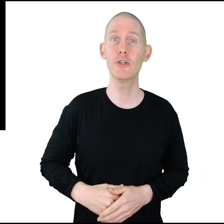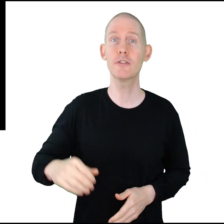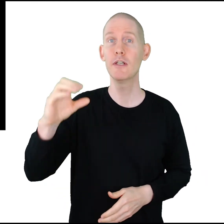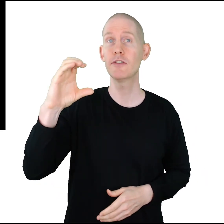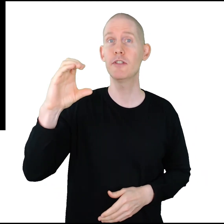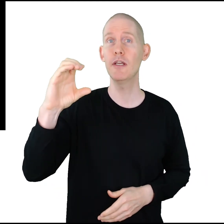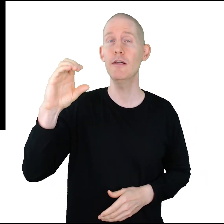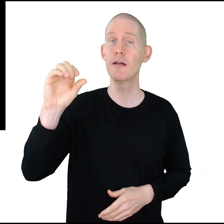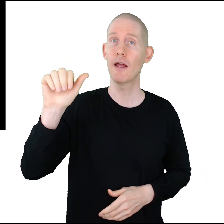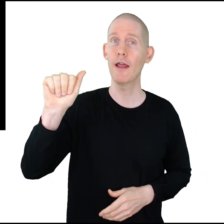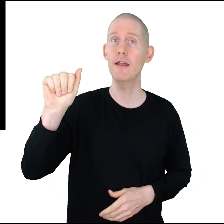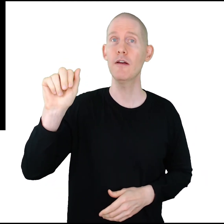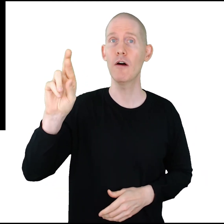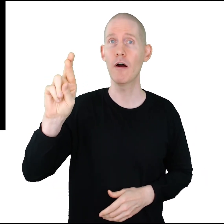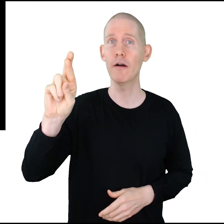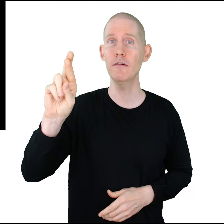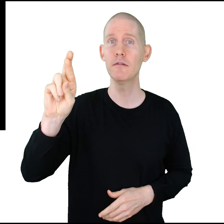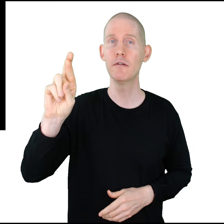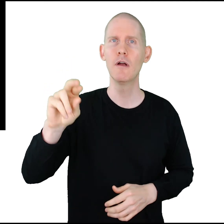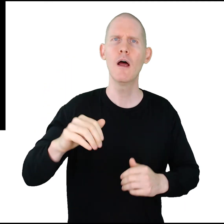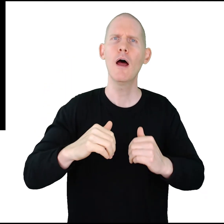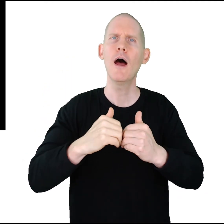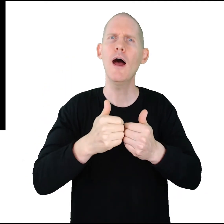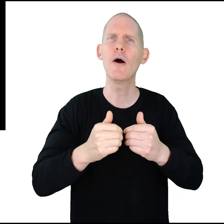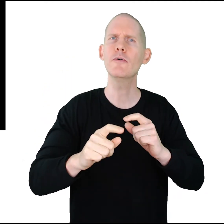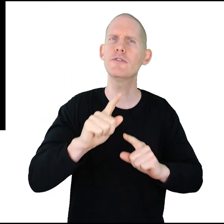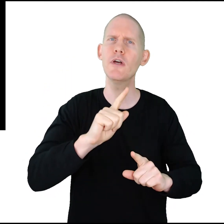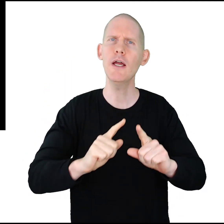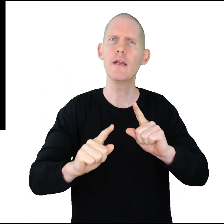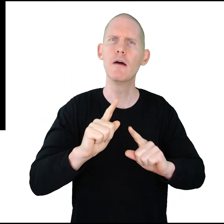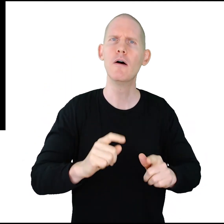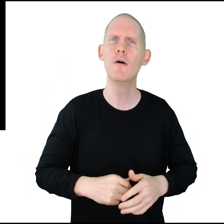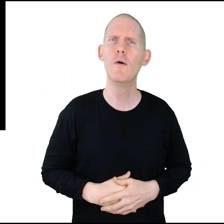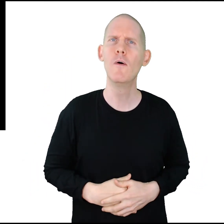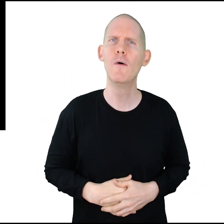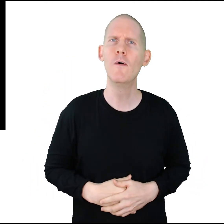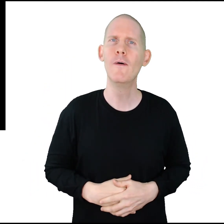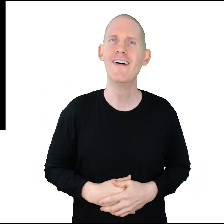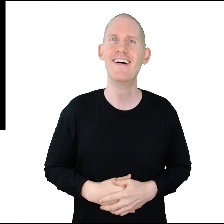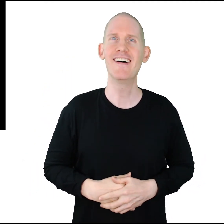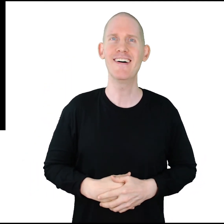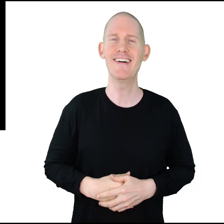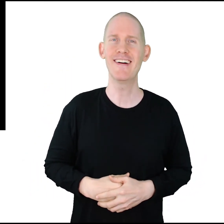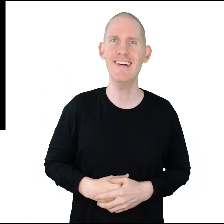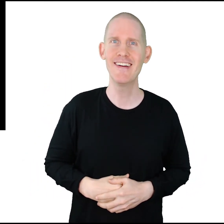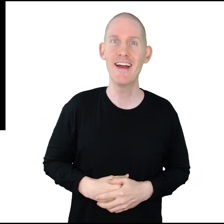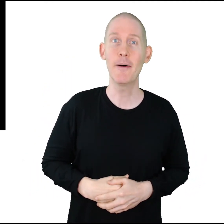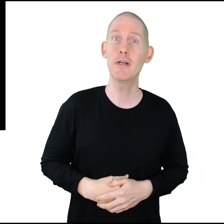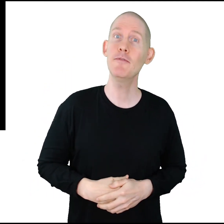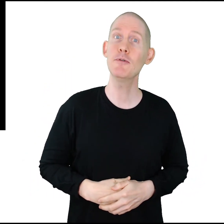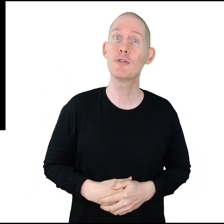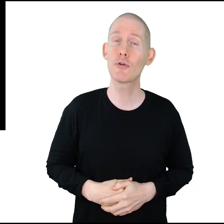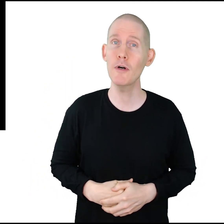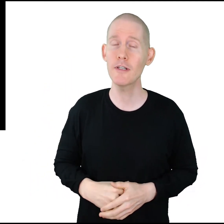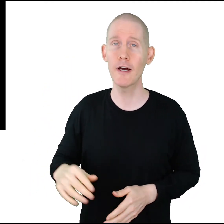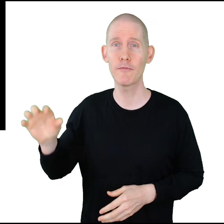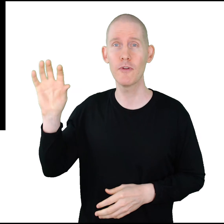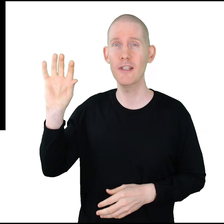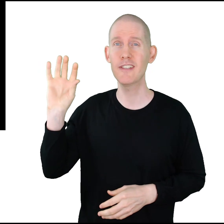Just C-A-R, how, sign. I'm going to give you a shortcut for this